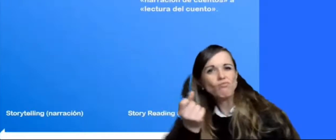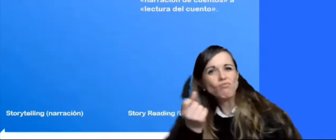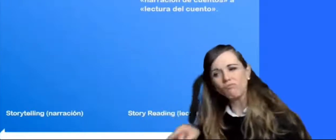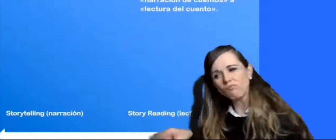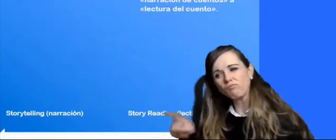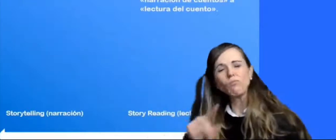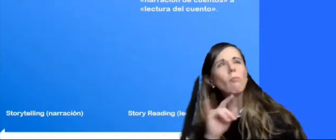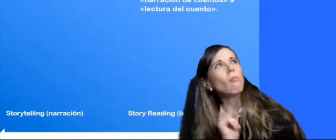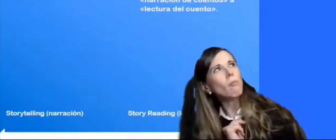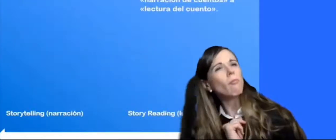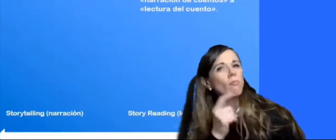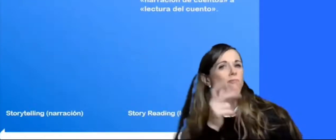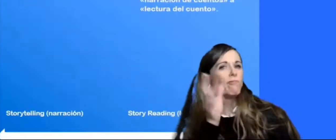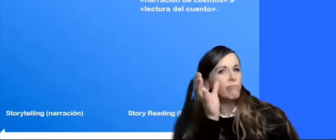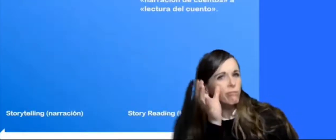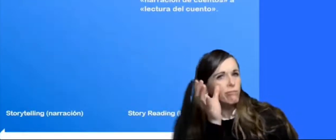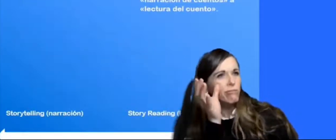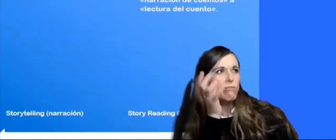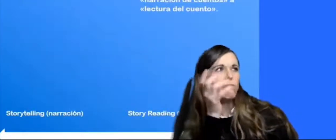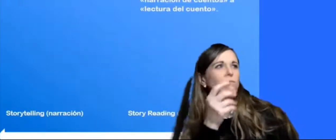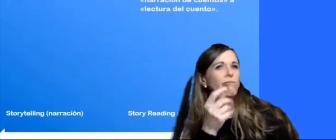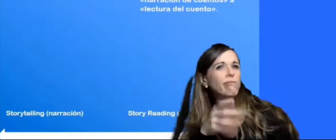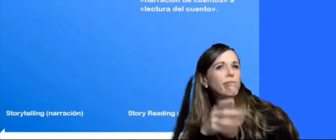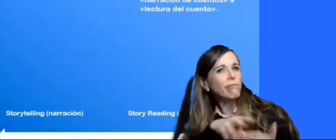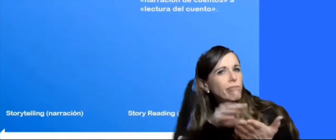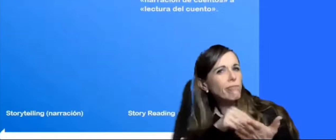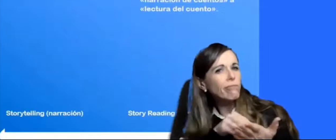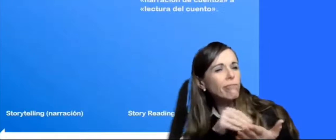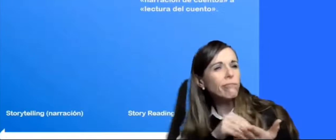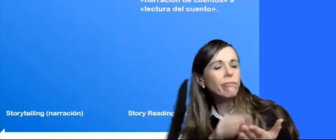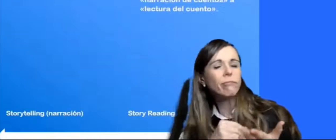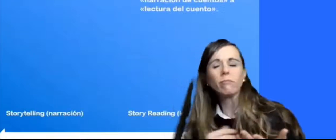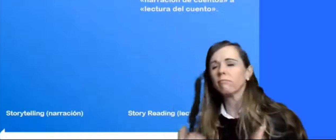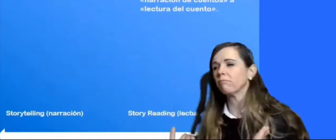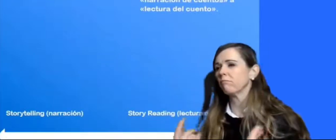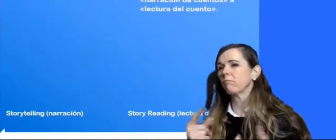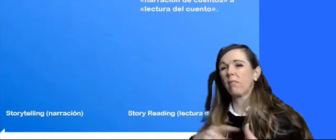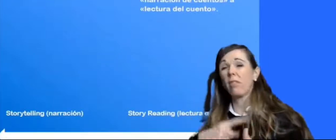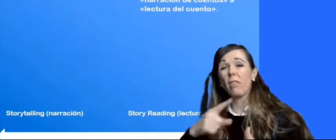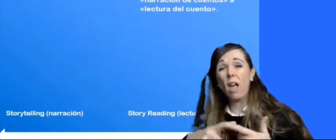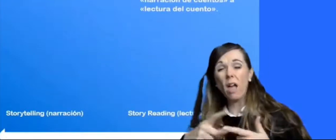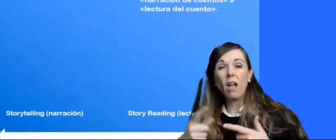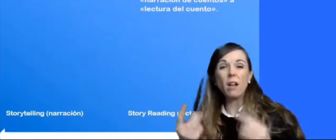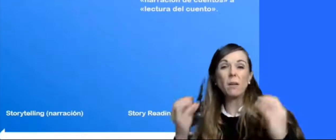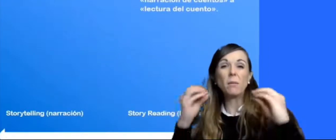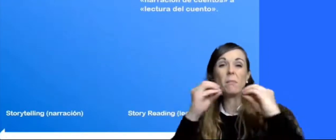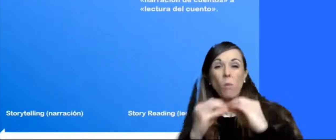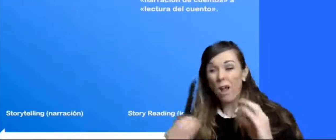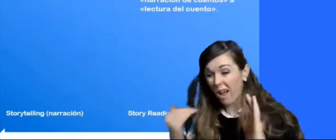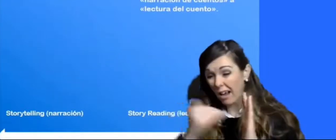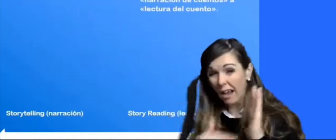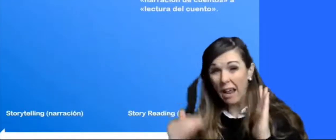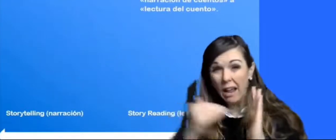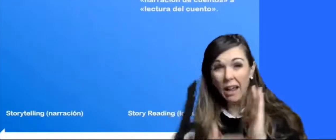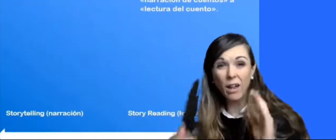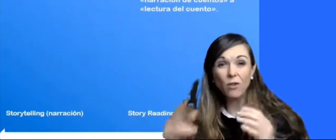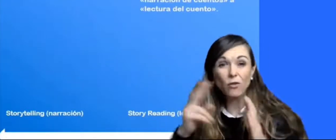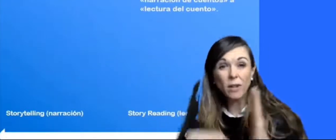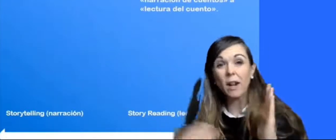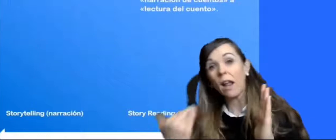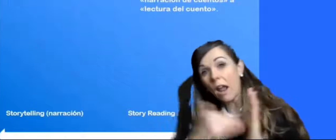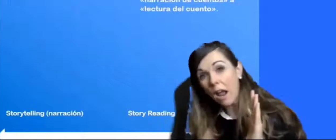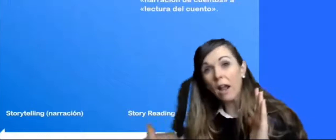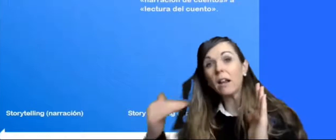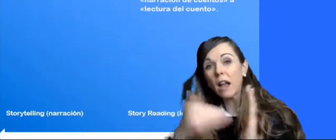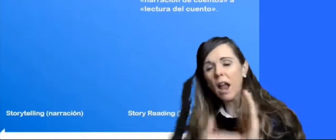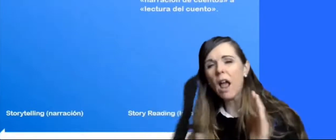You're really developing the concepts that first time to give your child a real full, comprehensive understanding